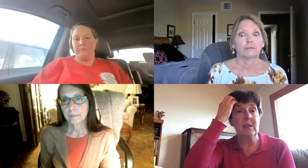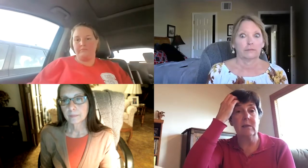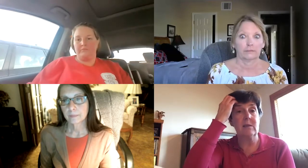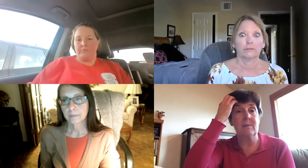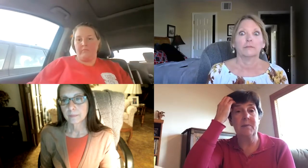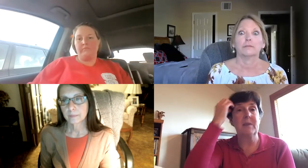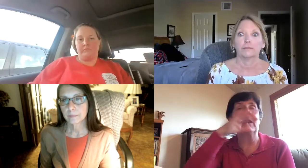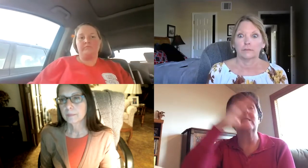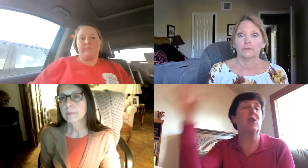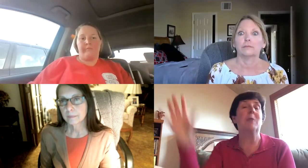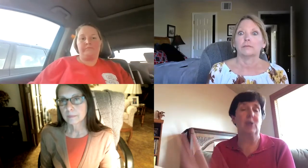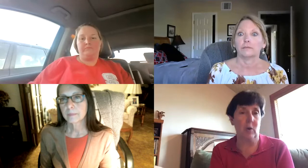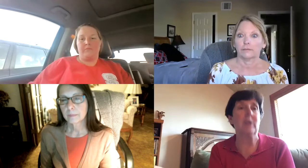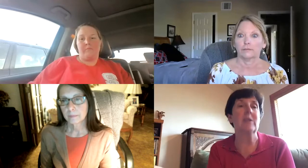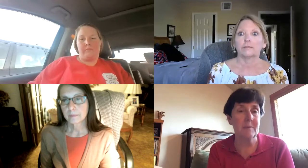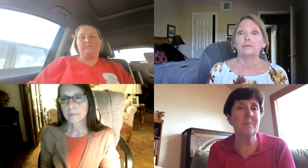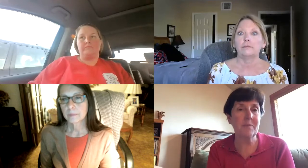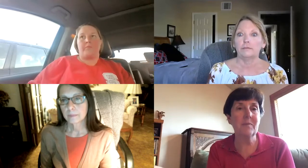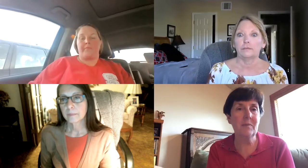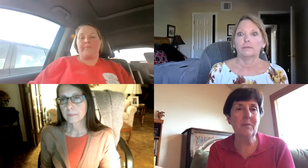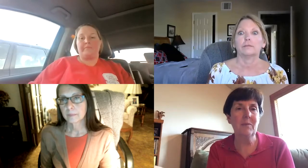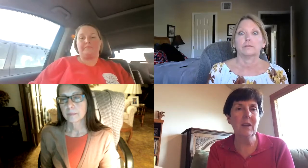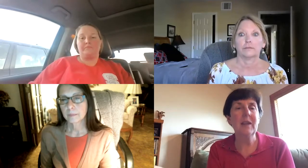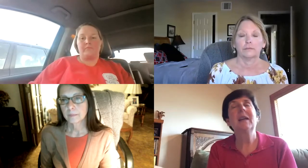this, so much worse.